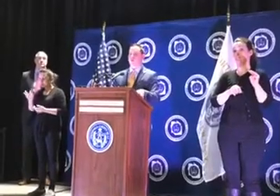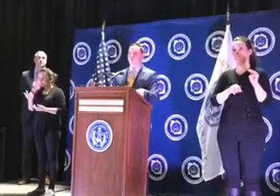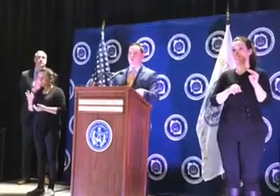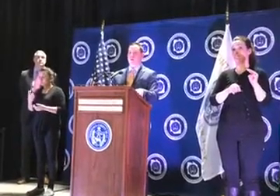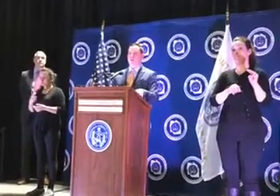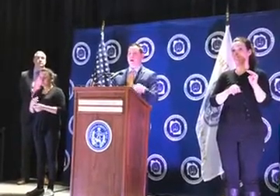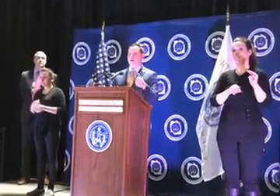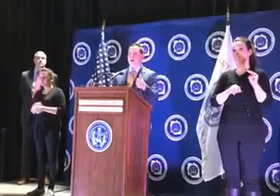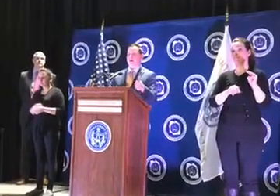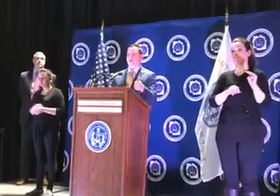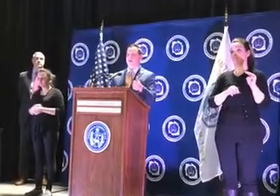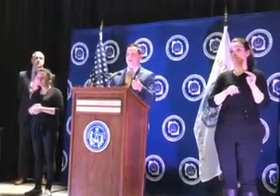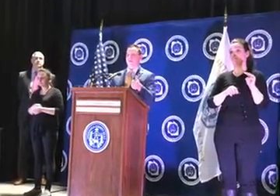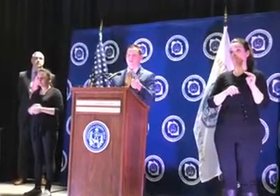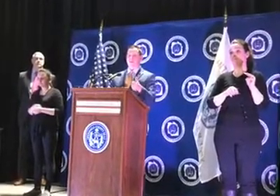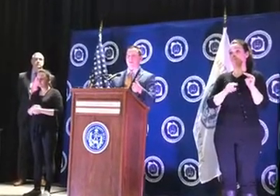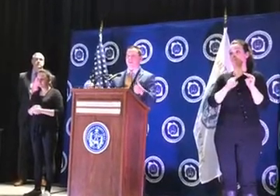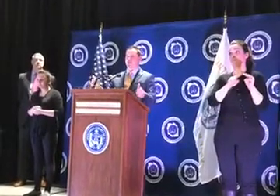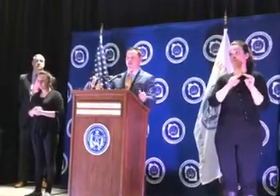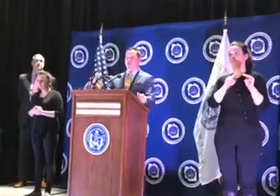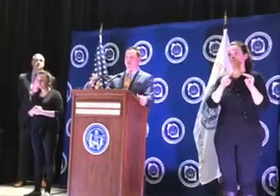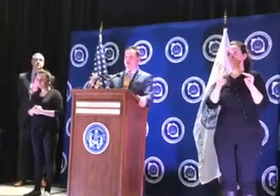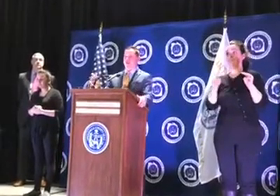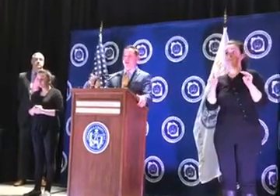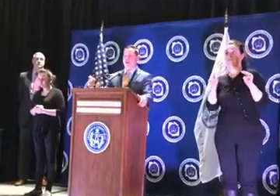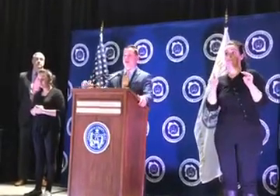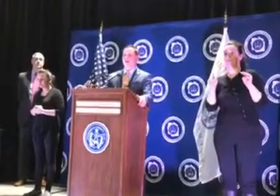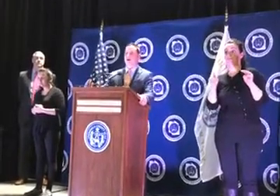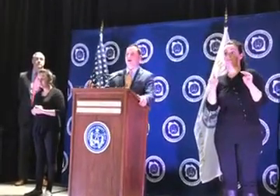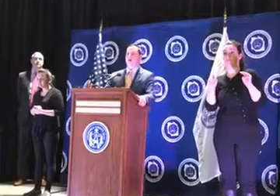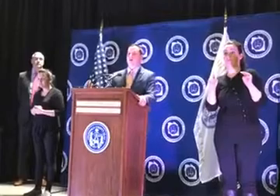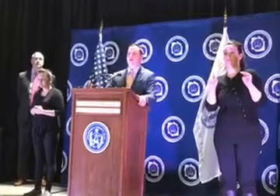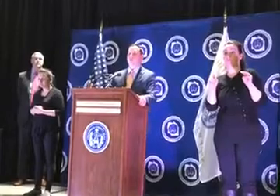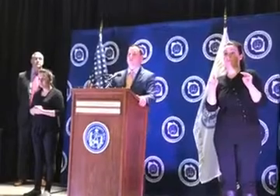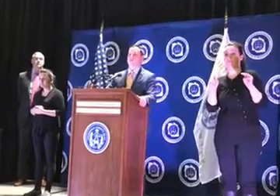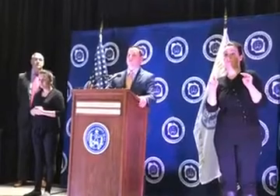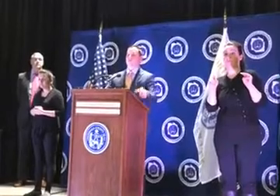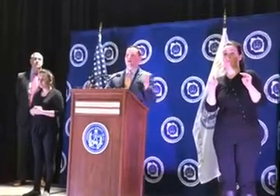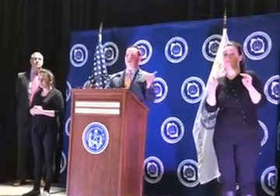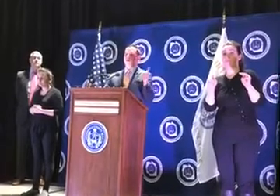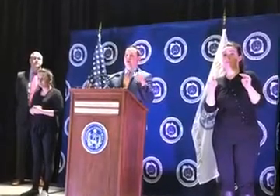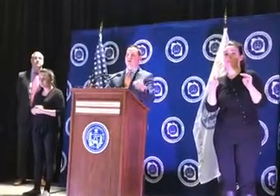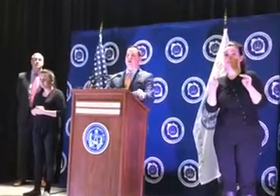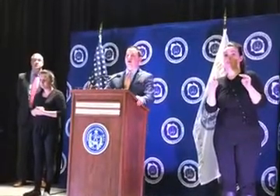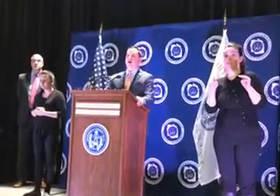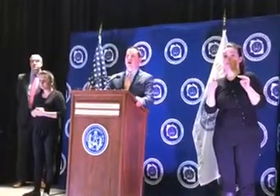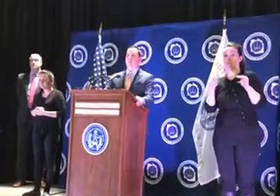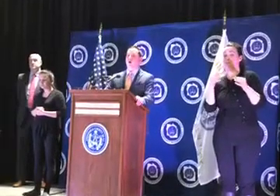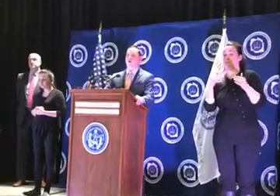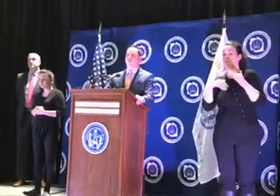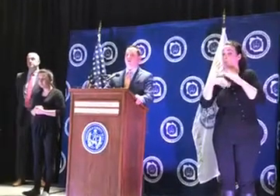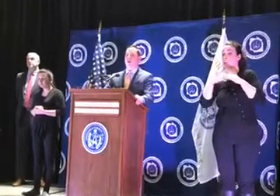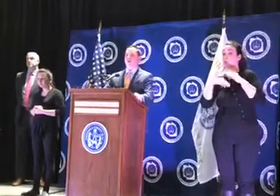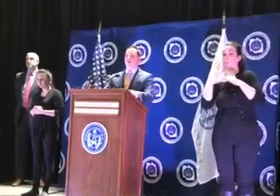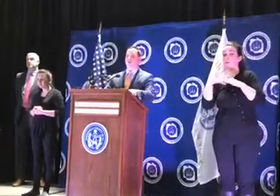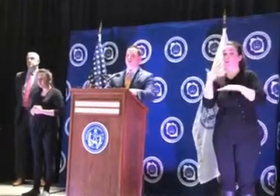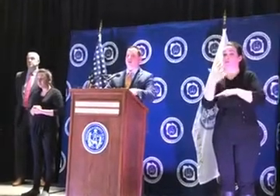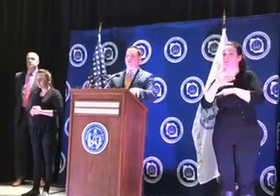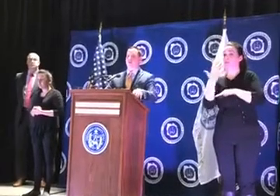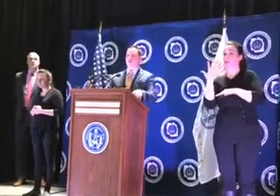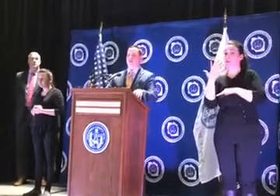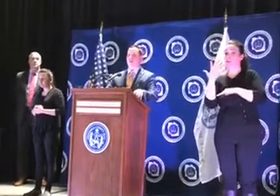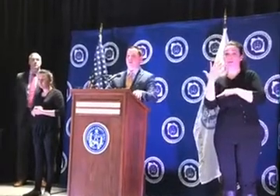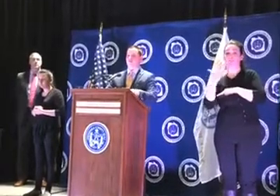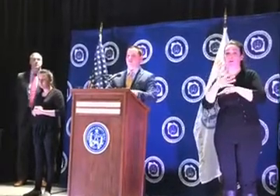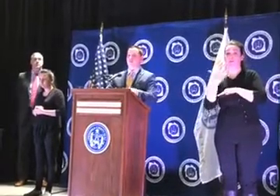So here we are again. You're talking the 6th business day, maybe the 5th, depending on Monday. Part of the challenge at the